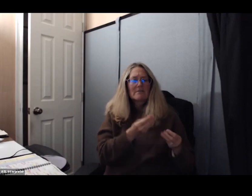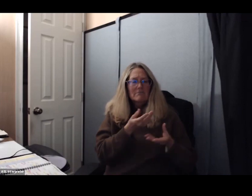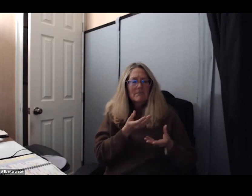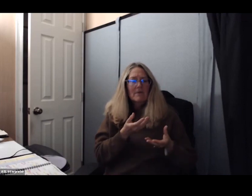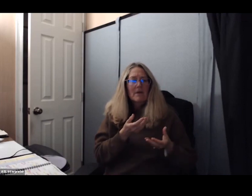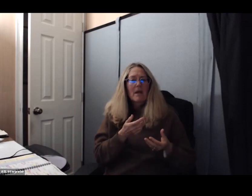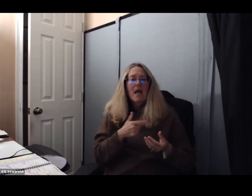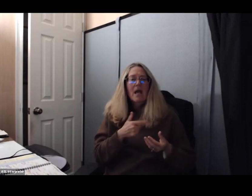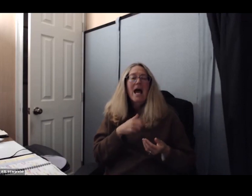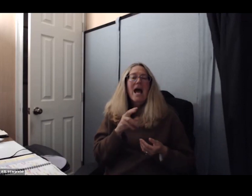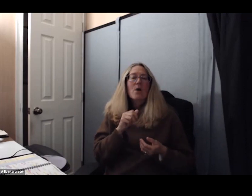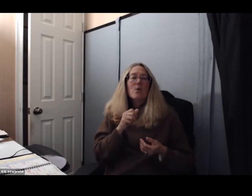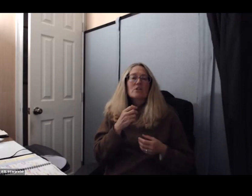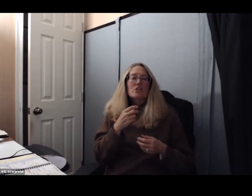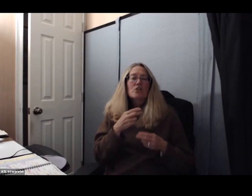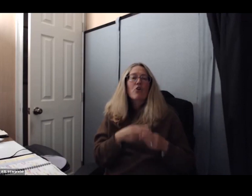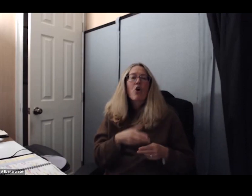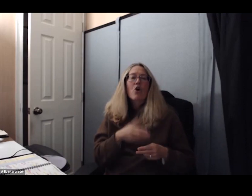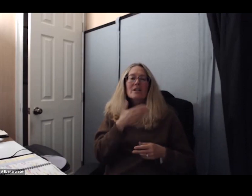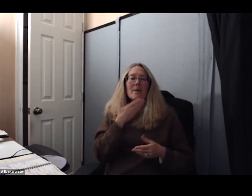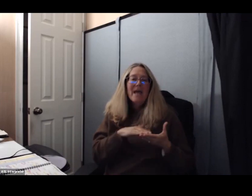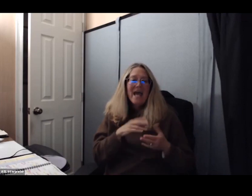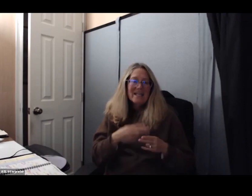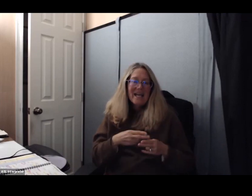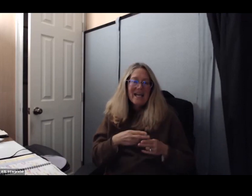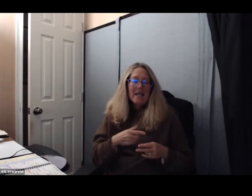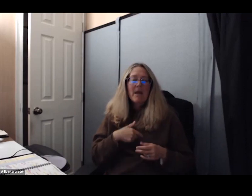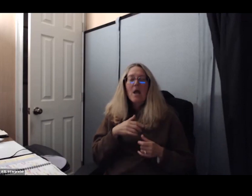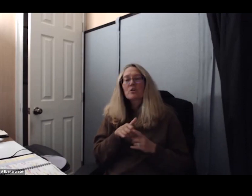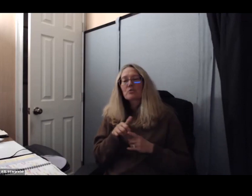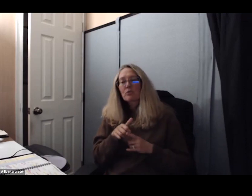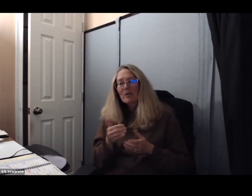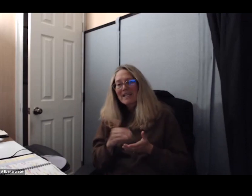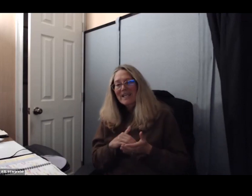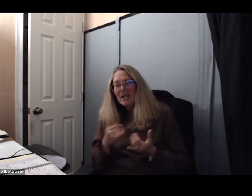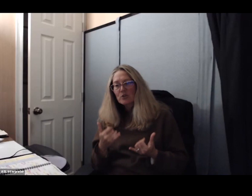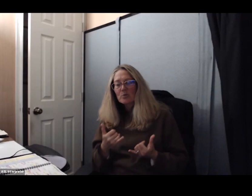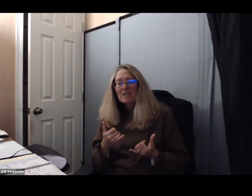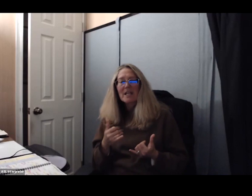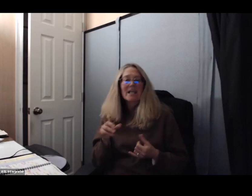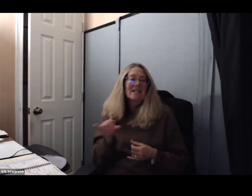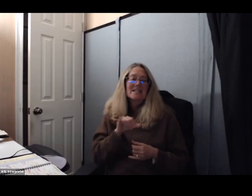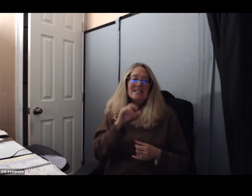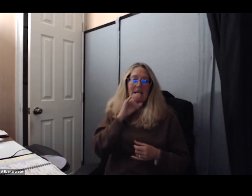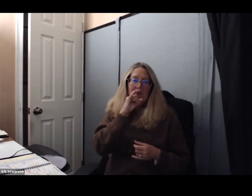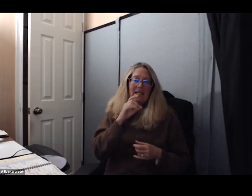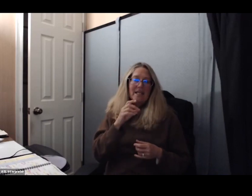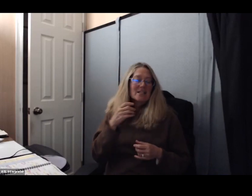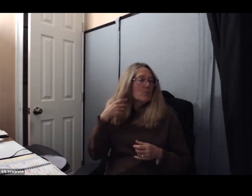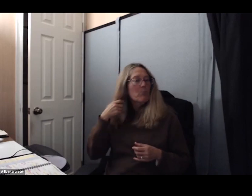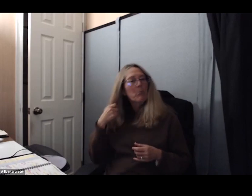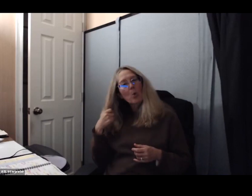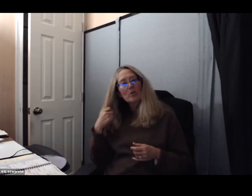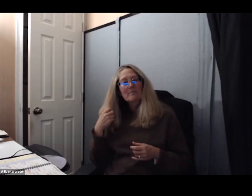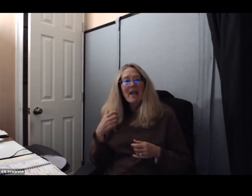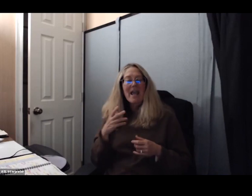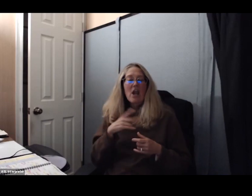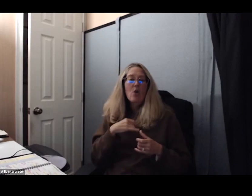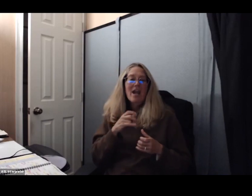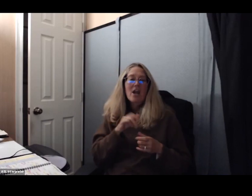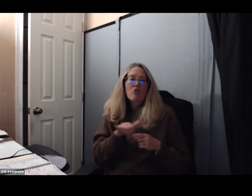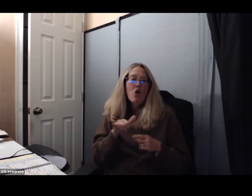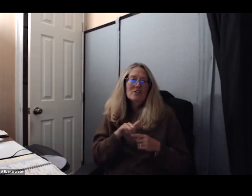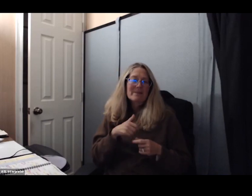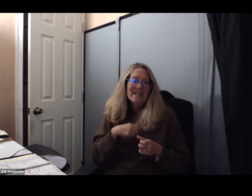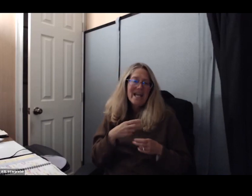like, I was called a bad name. I got bullied again today. The same kid keeps pulling my hair and calling me